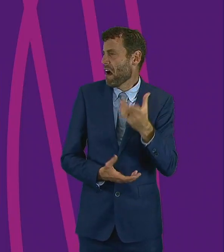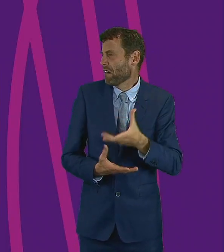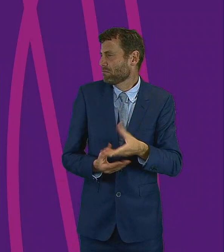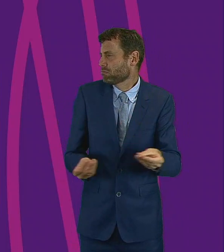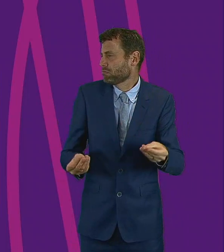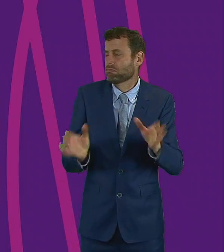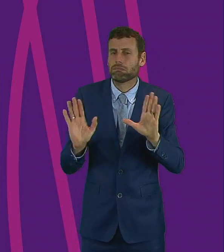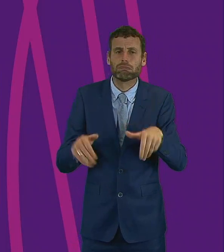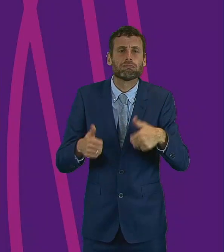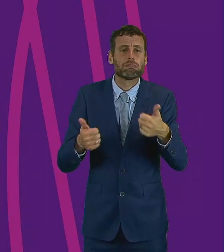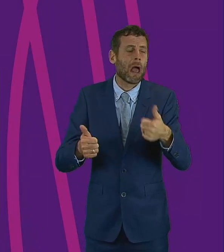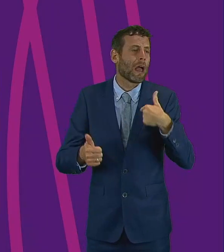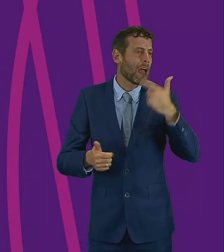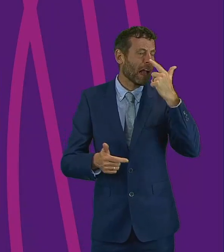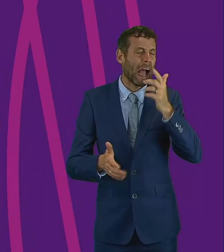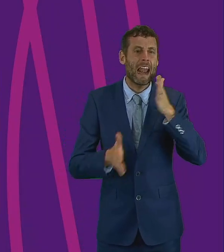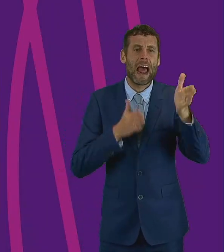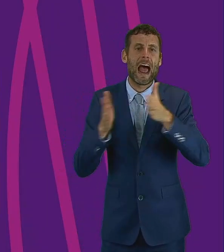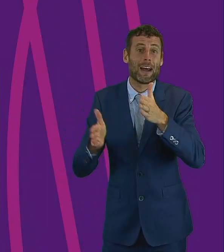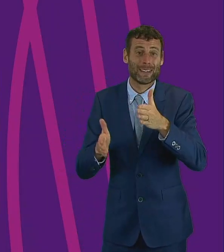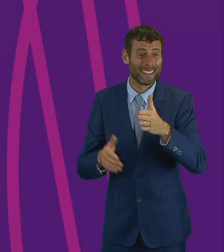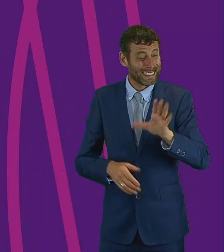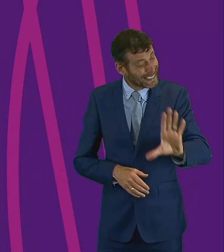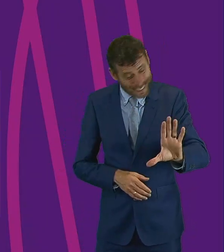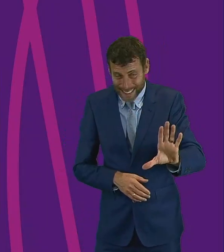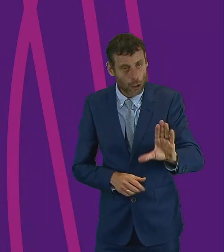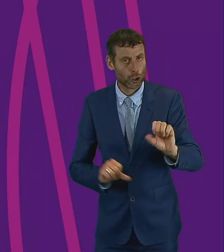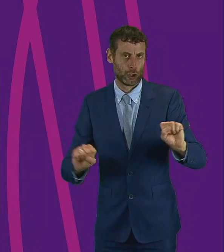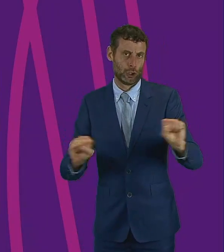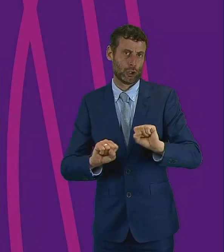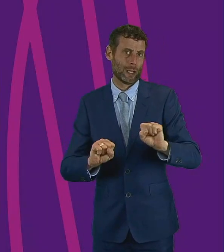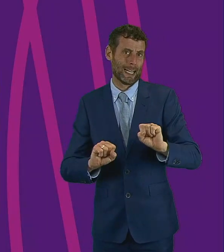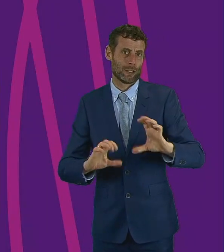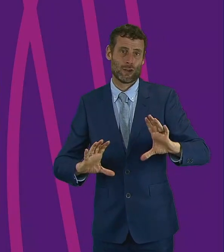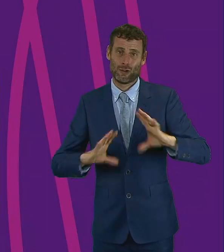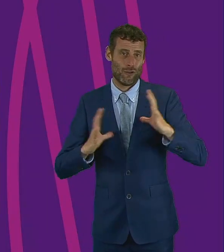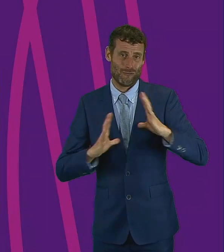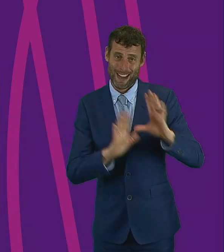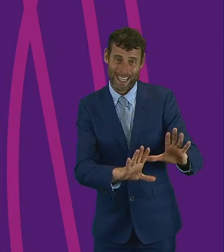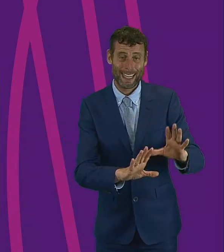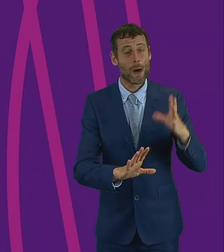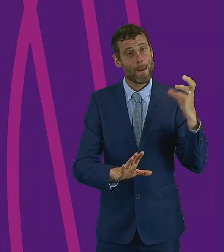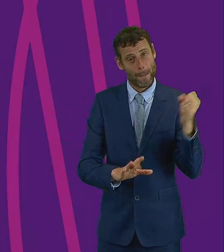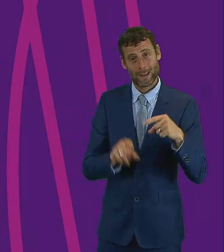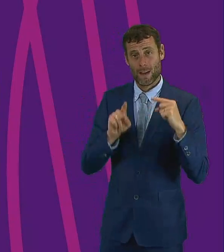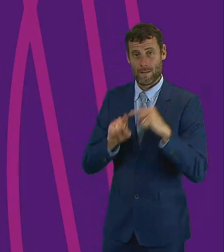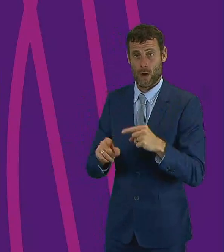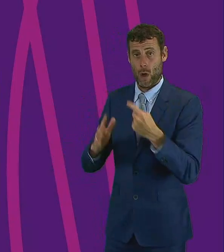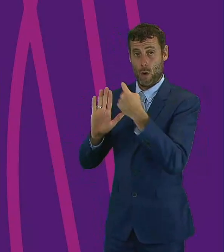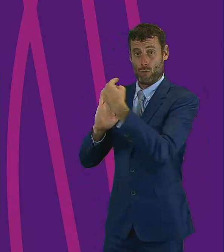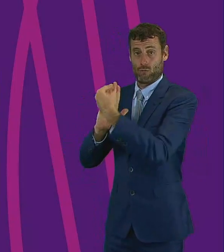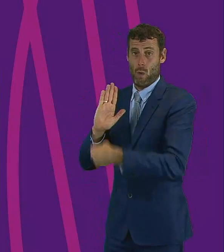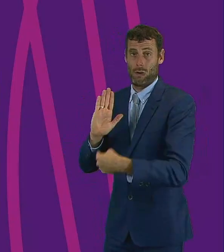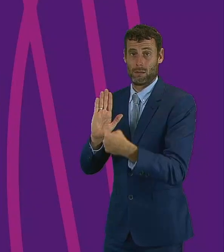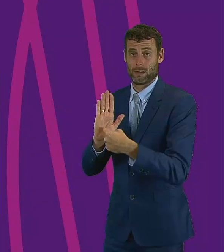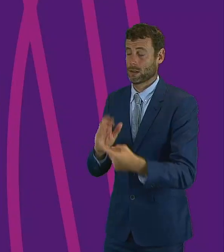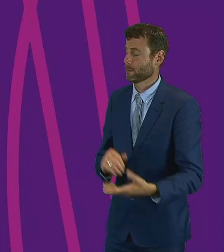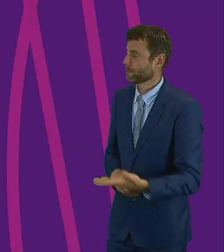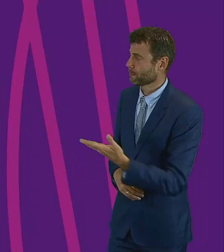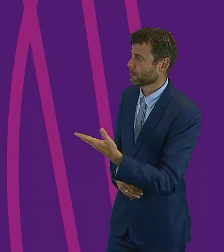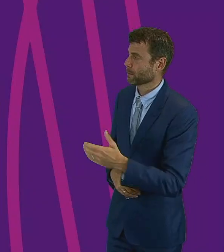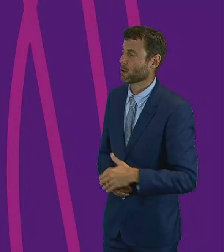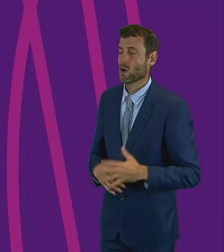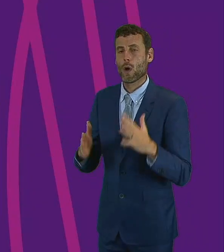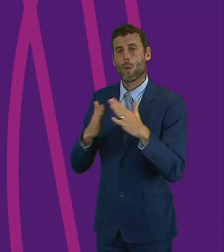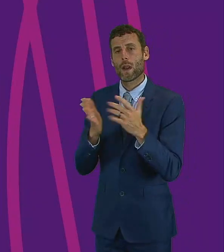for all of us just to tighten up on how we are abiding by all of these really important rules. Willie Rennie. I'm sorry if the First Minister